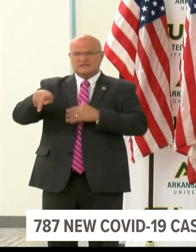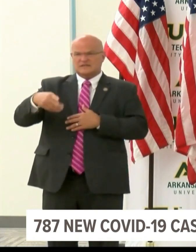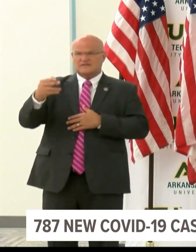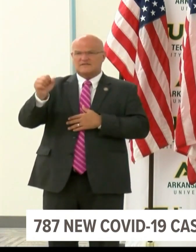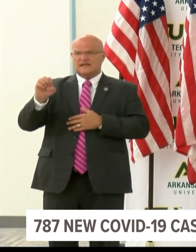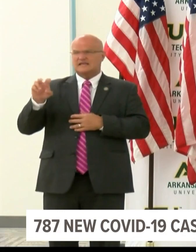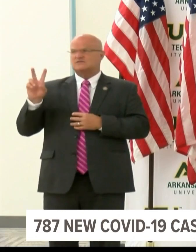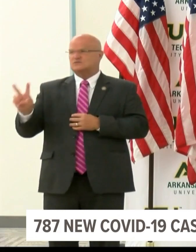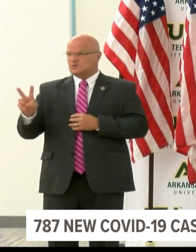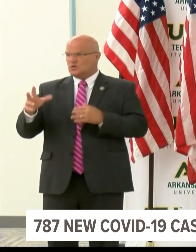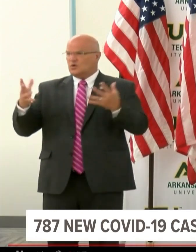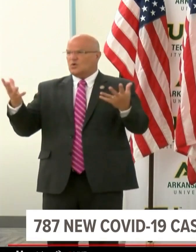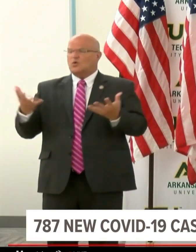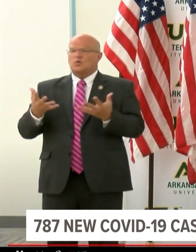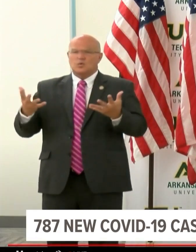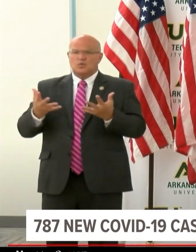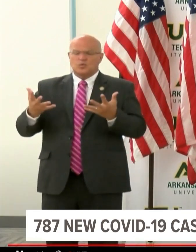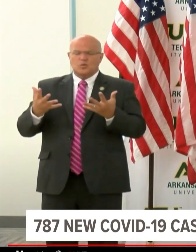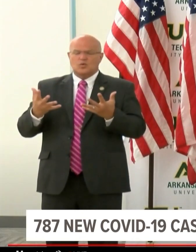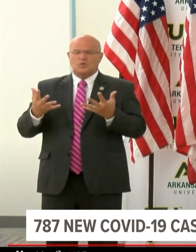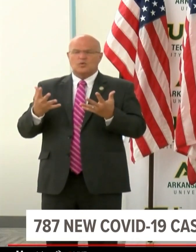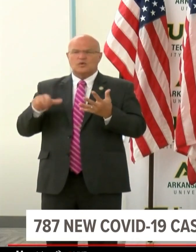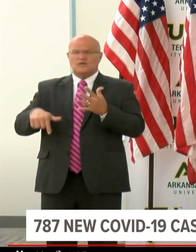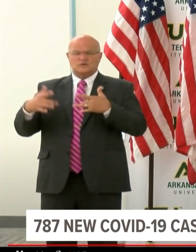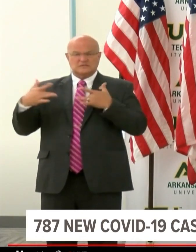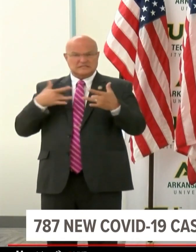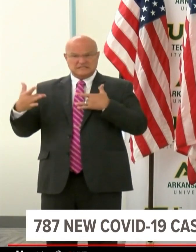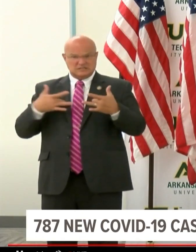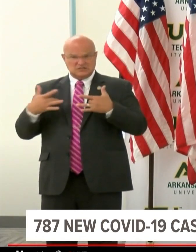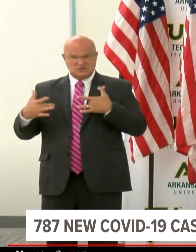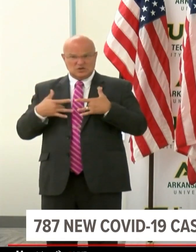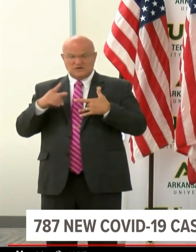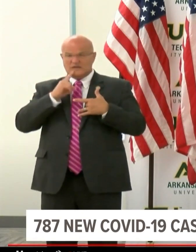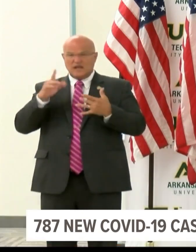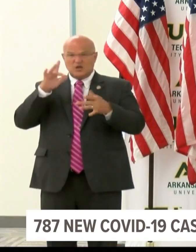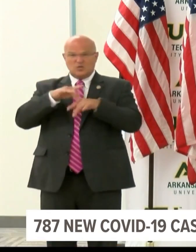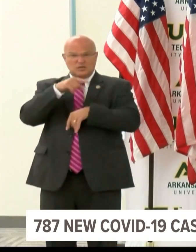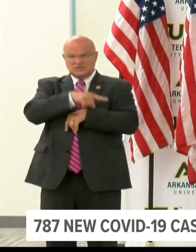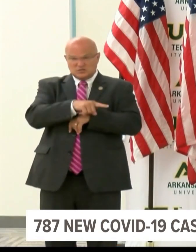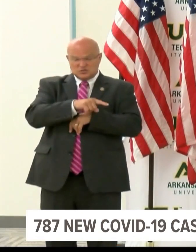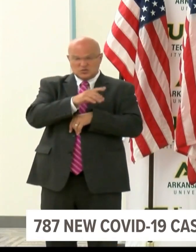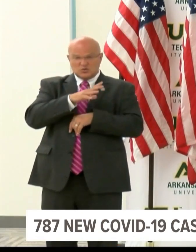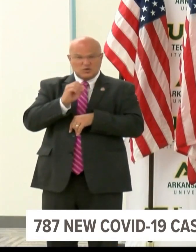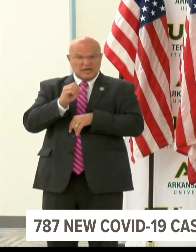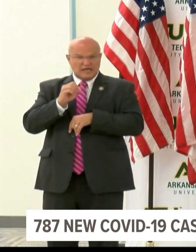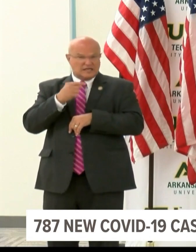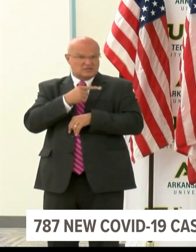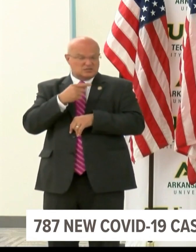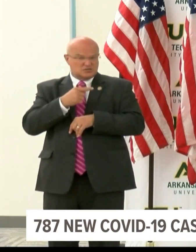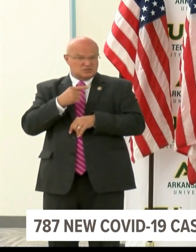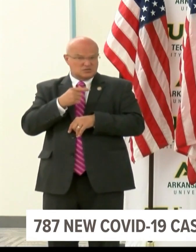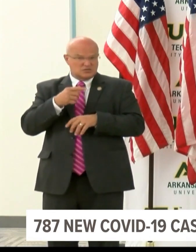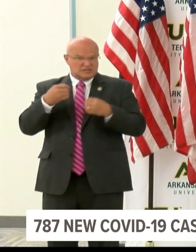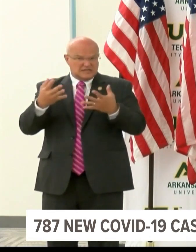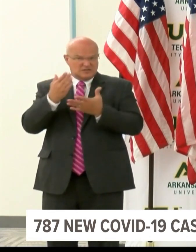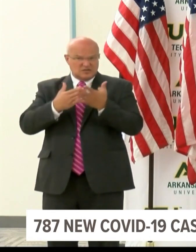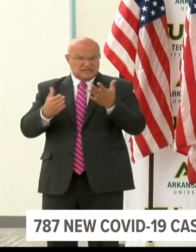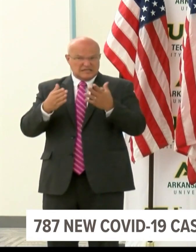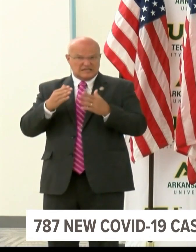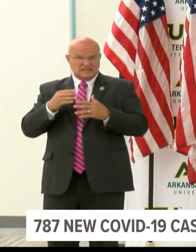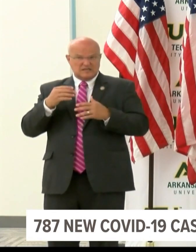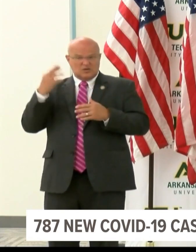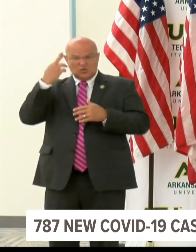2. I wanted to see, did those concerns, did they reach you, and did they give you any